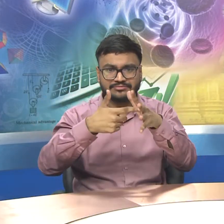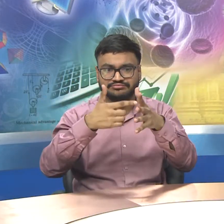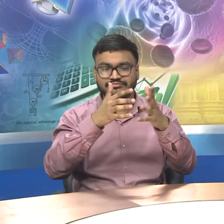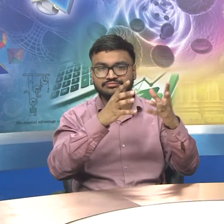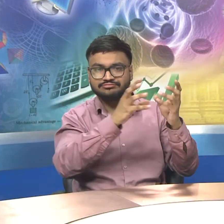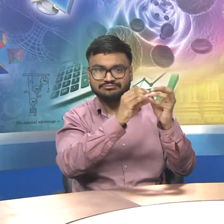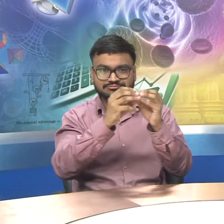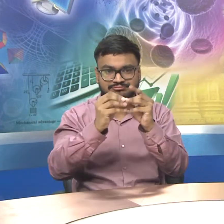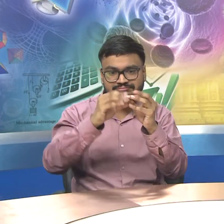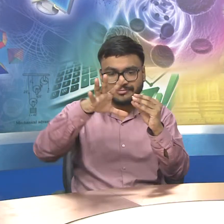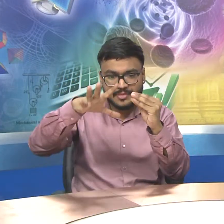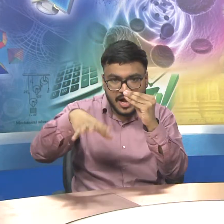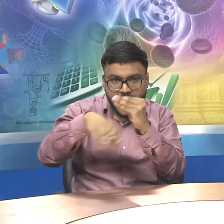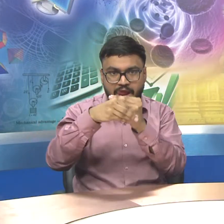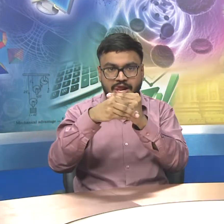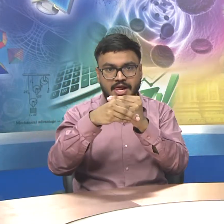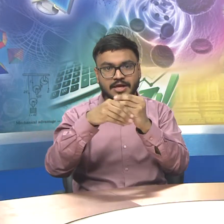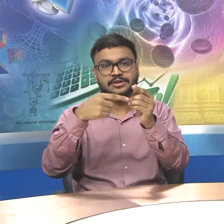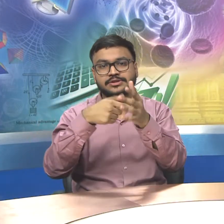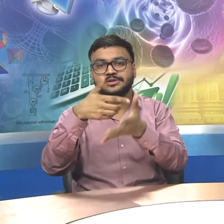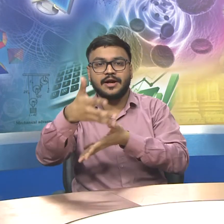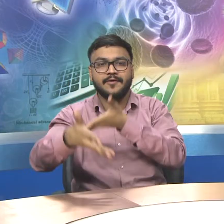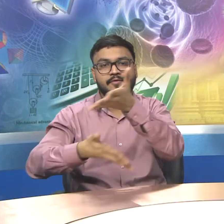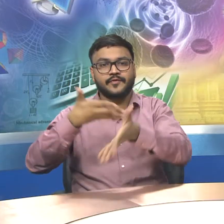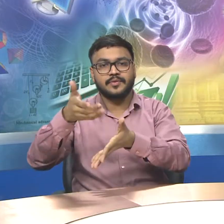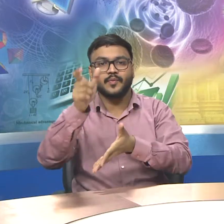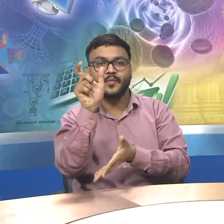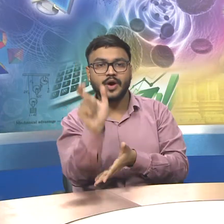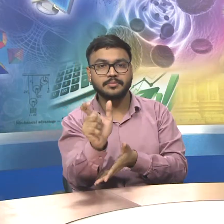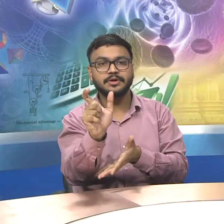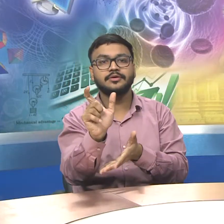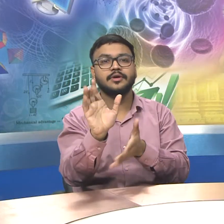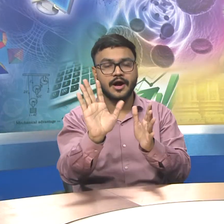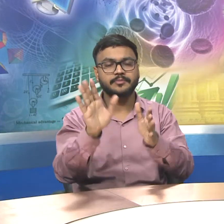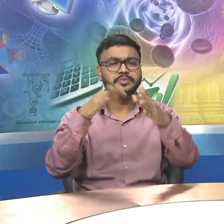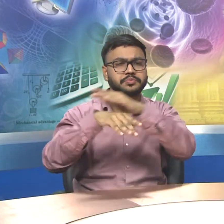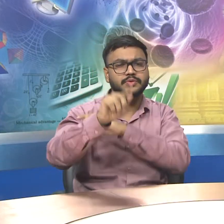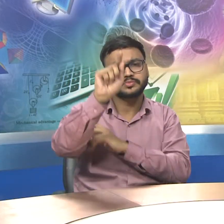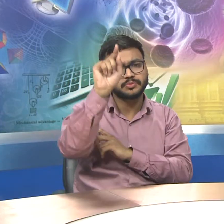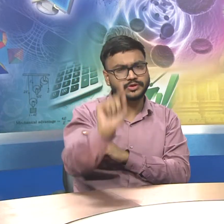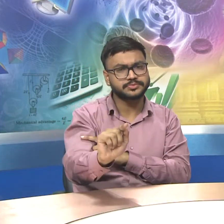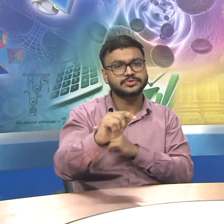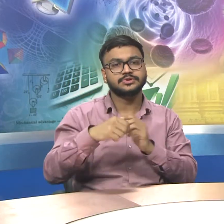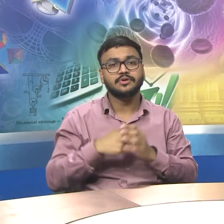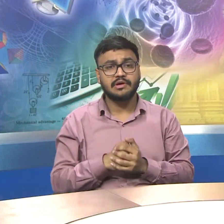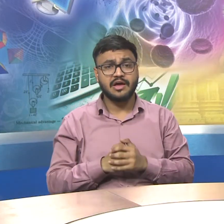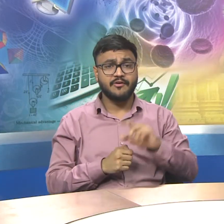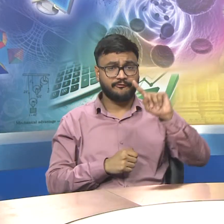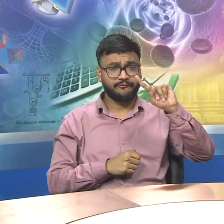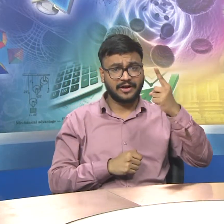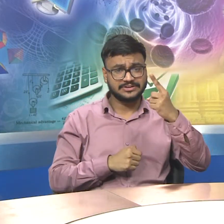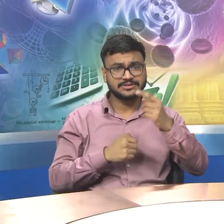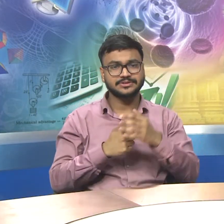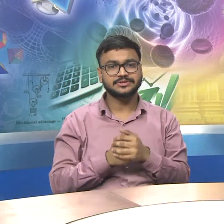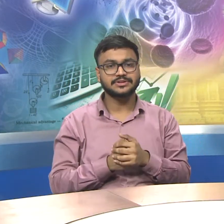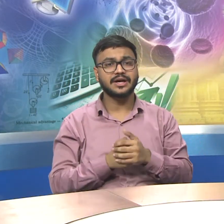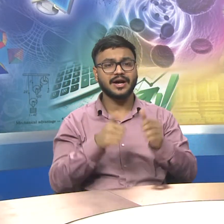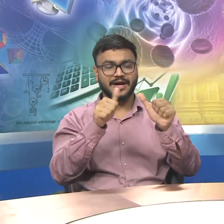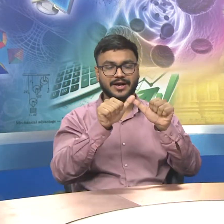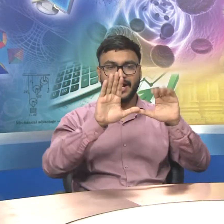Sometimes a new sign is created by finger spelling, the initial letter of a word.